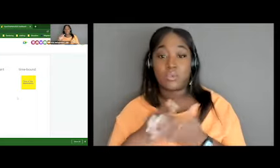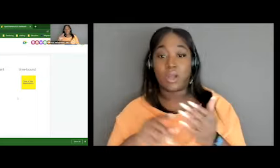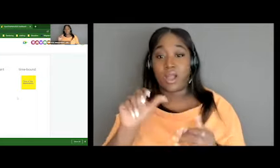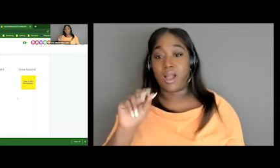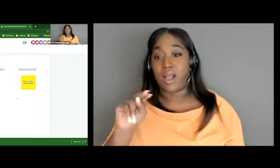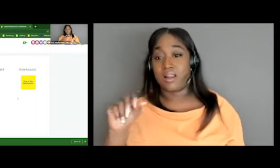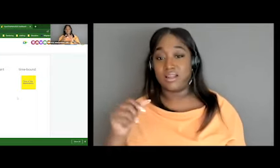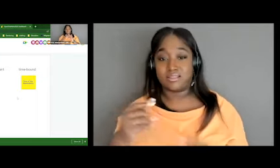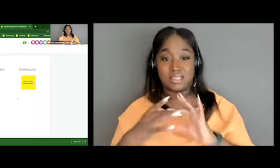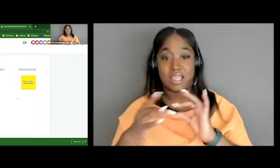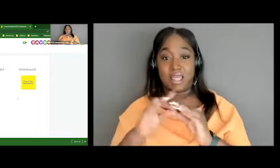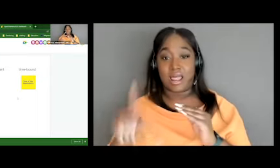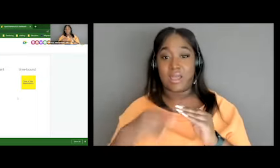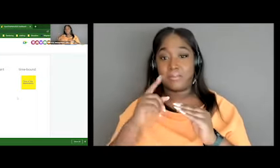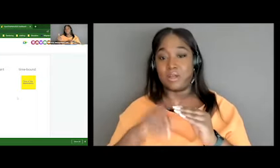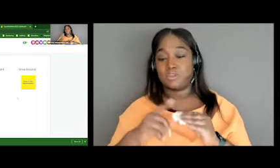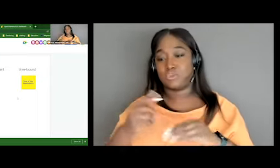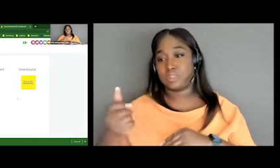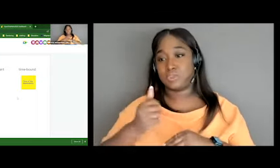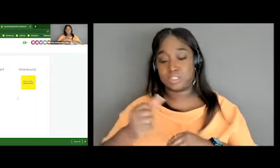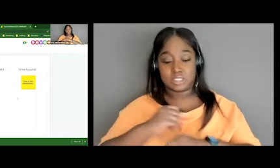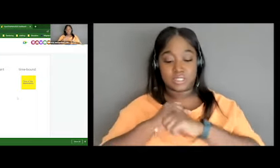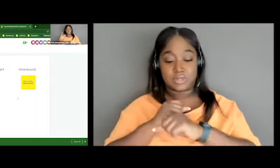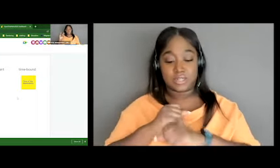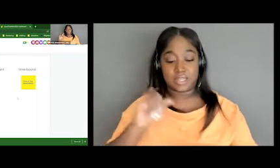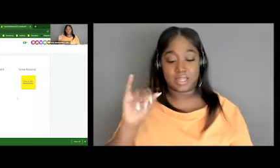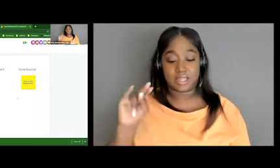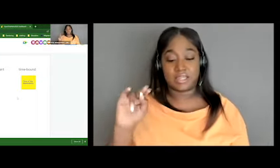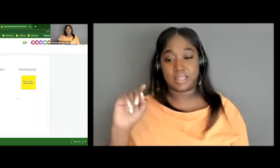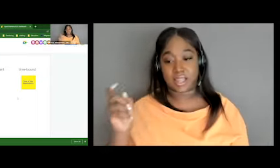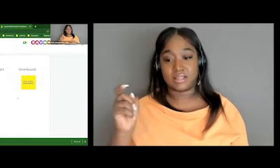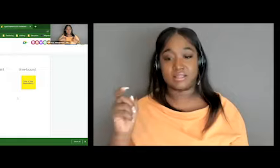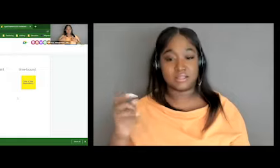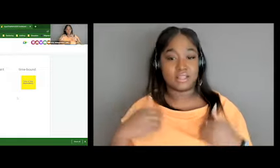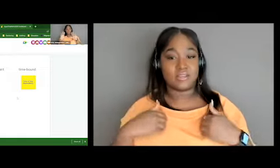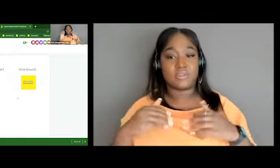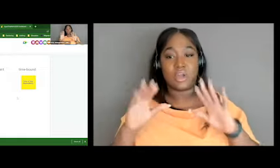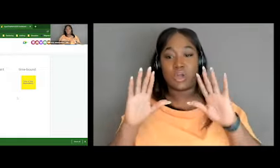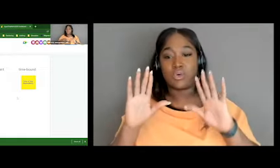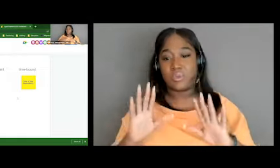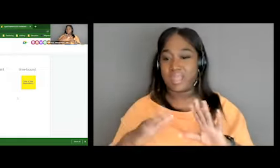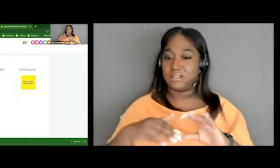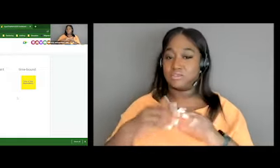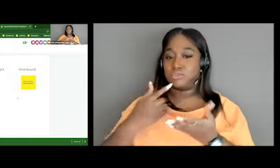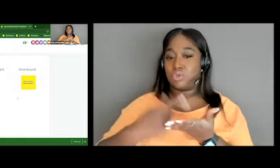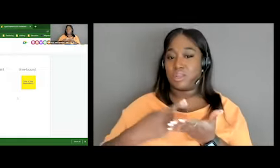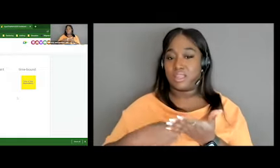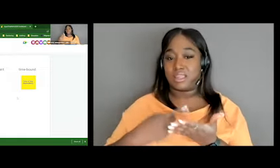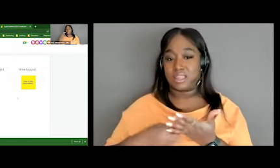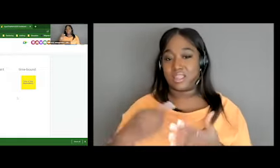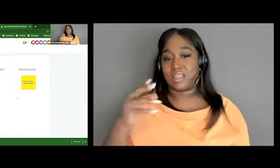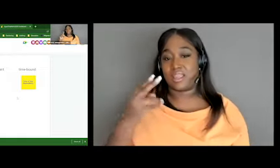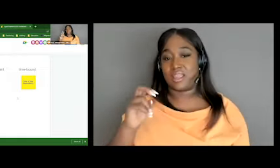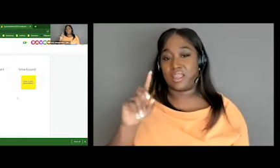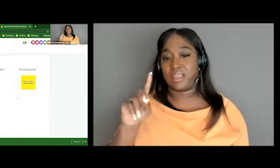Index. There is a great Talking Headways podcast where they speak with the creators, and